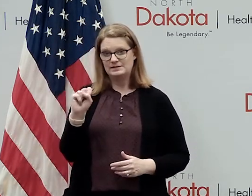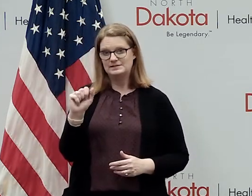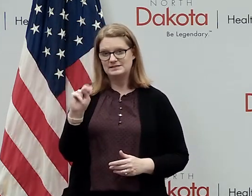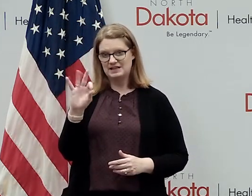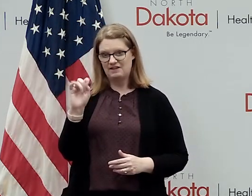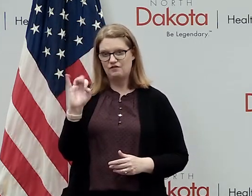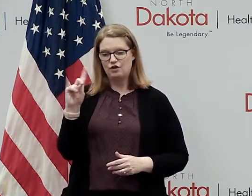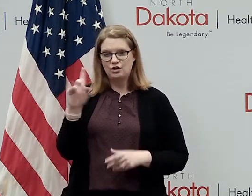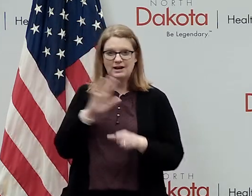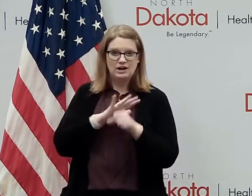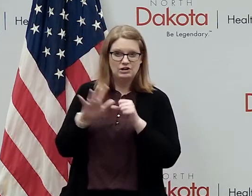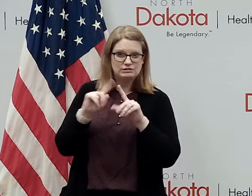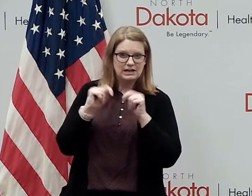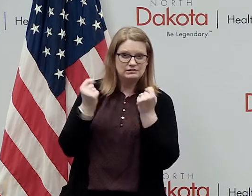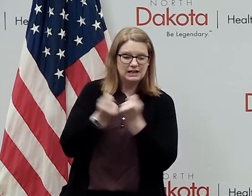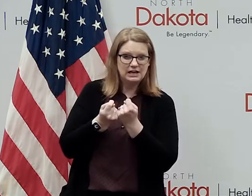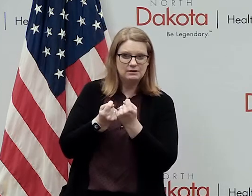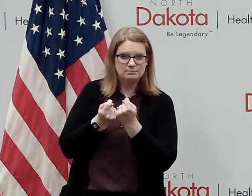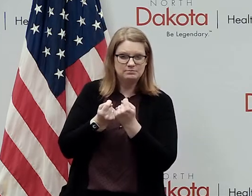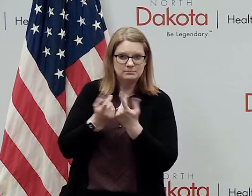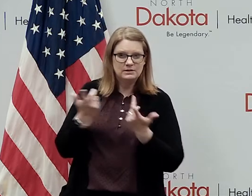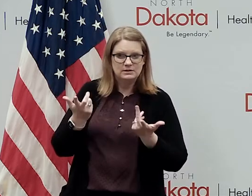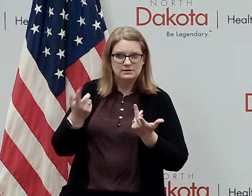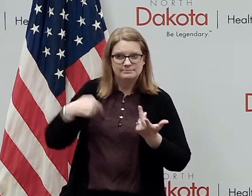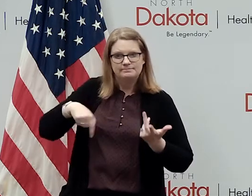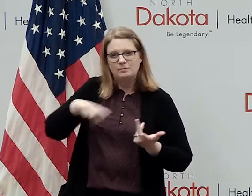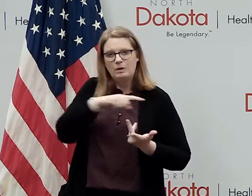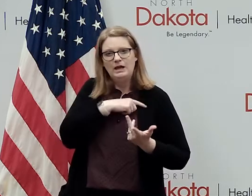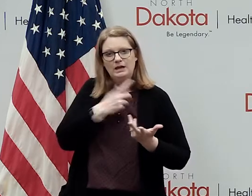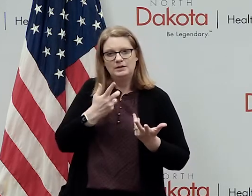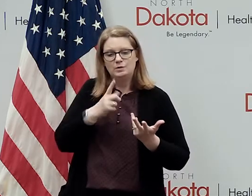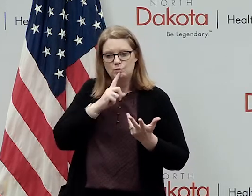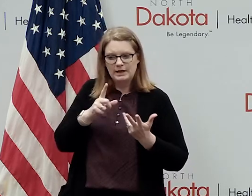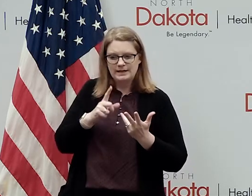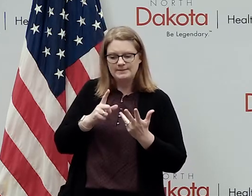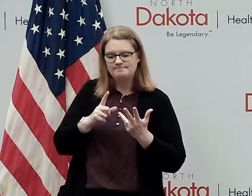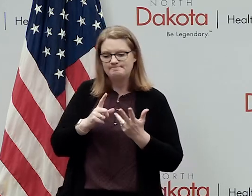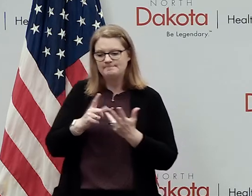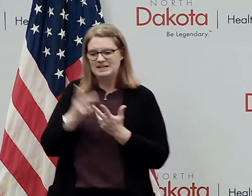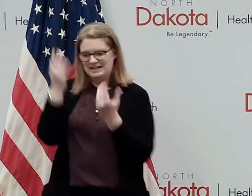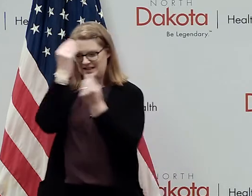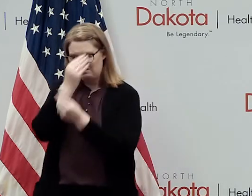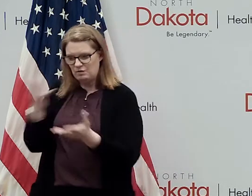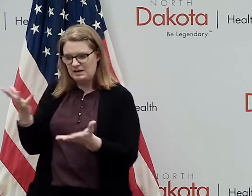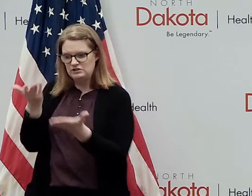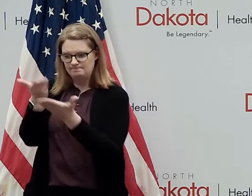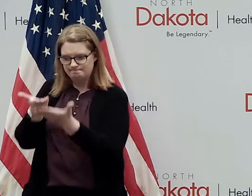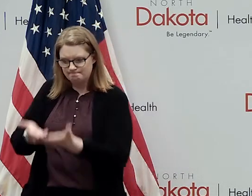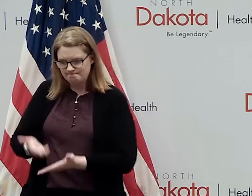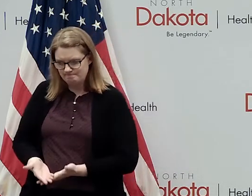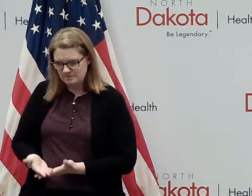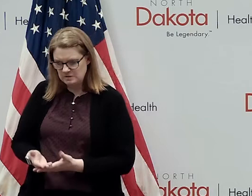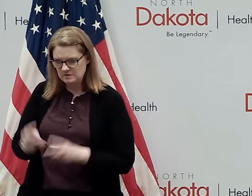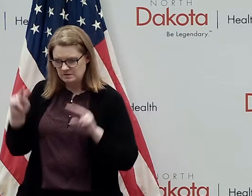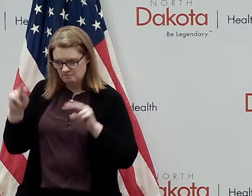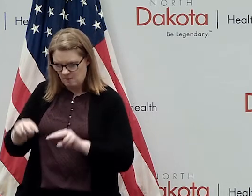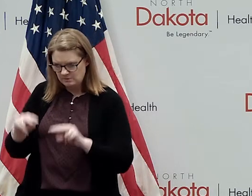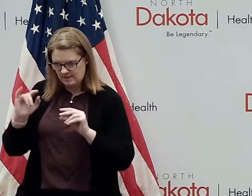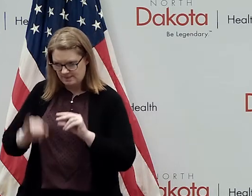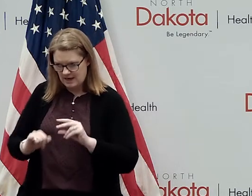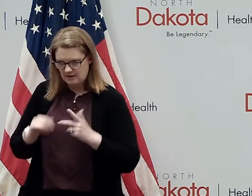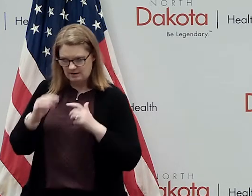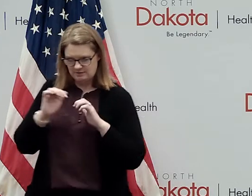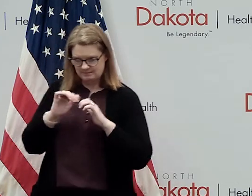team working here have had a balanced, data-driven approach to how we've taken this. There are lots